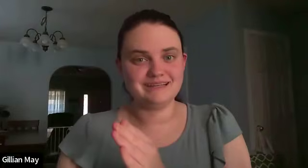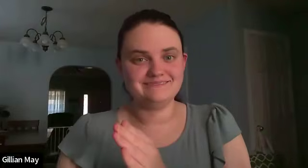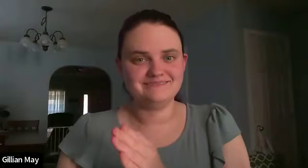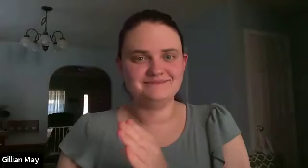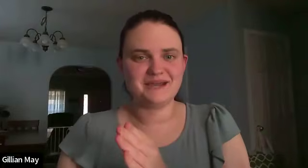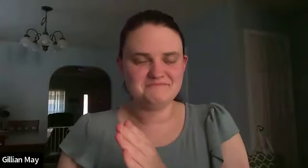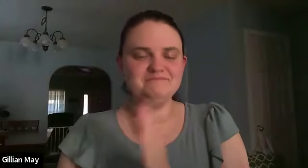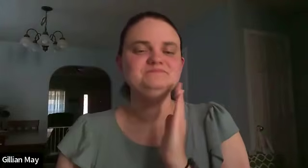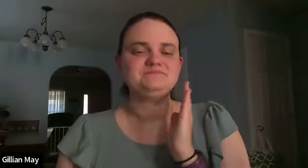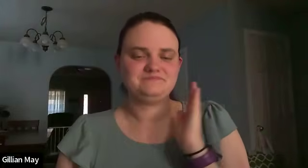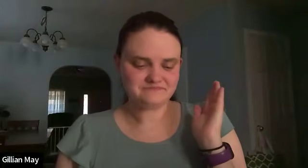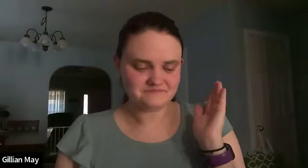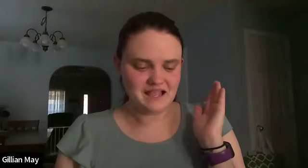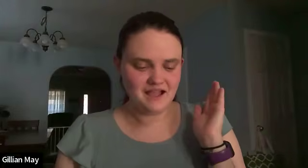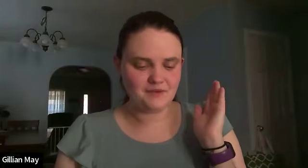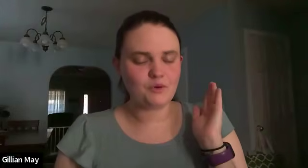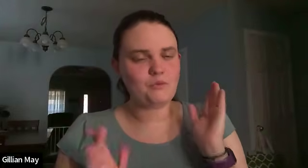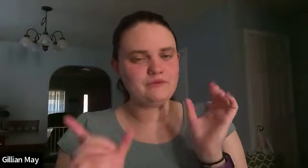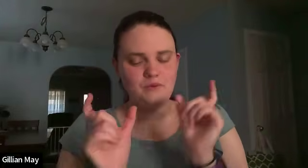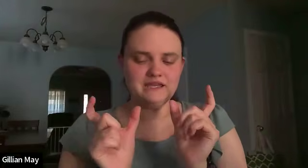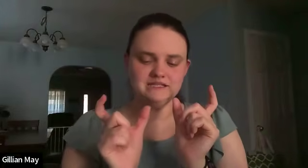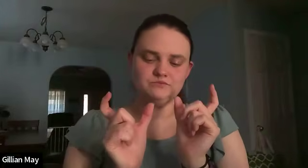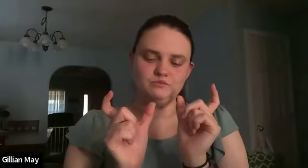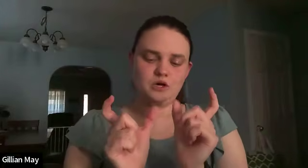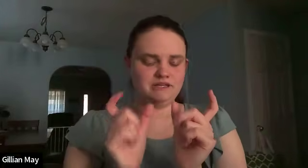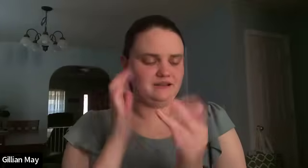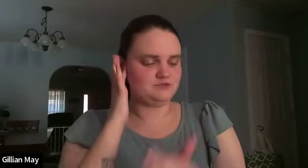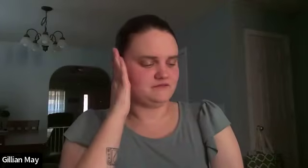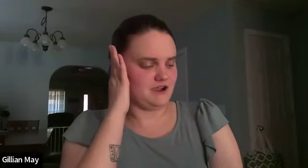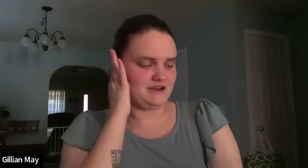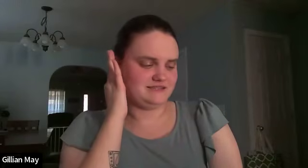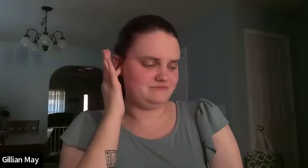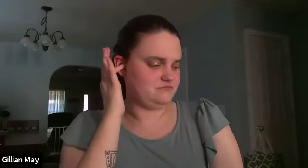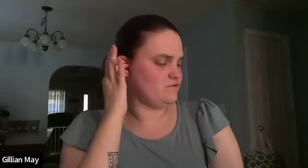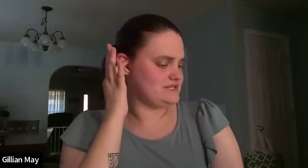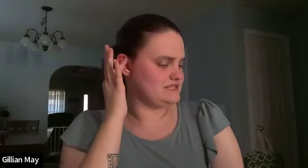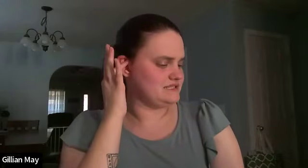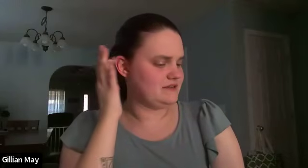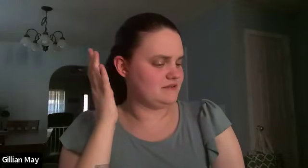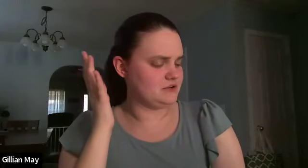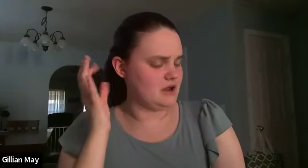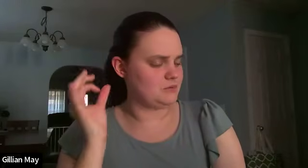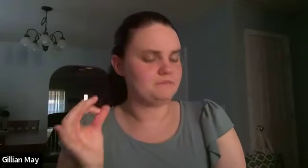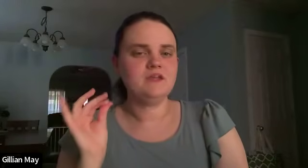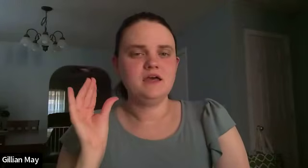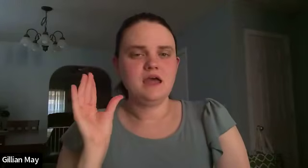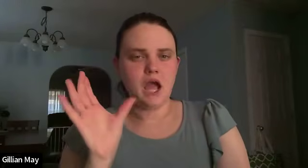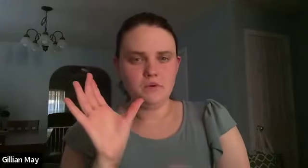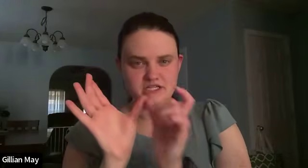doing? Okay. The way it is worded, I'm trying to figure out how to voice this. I cannot figure out how to word it. How it